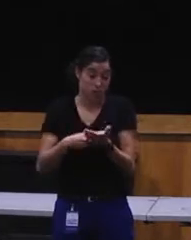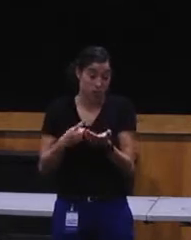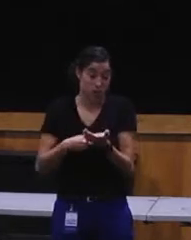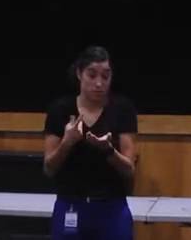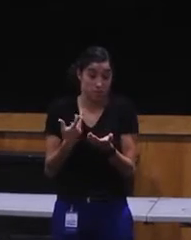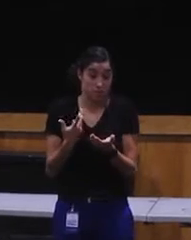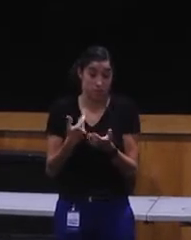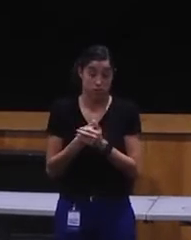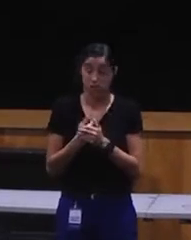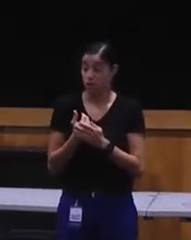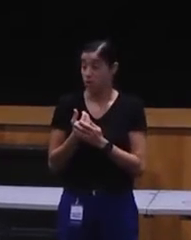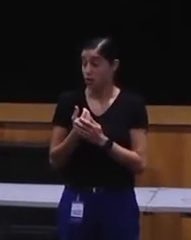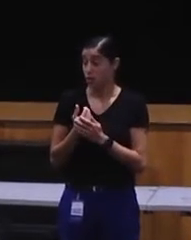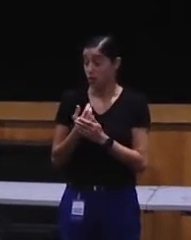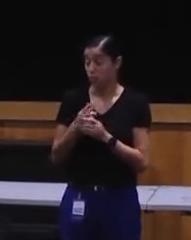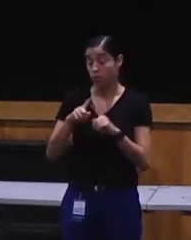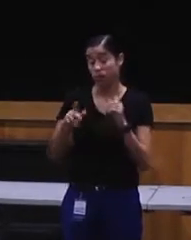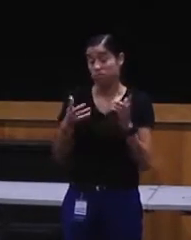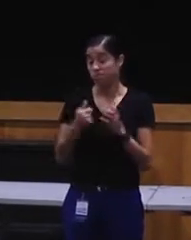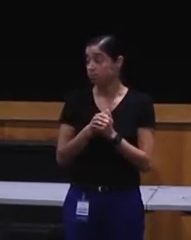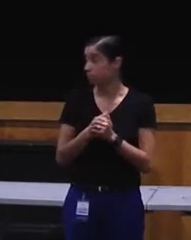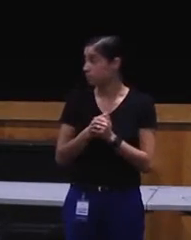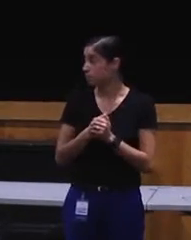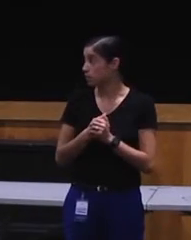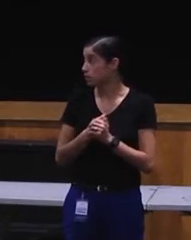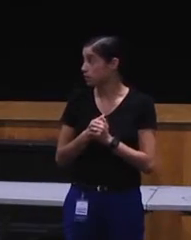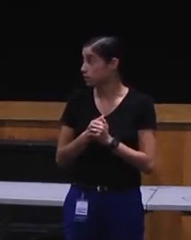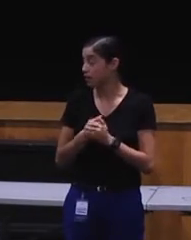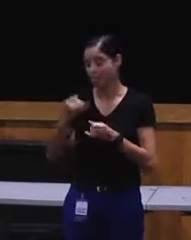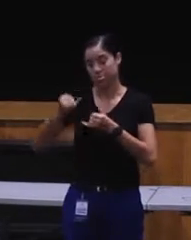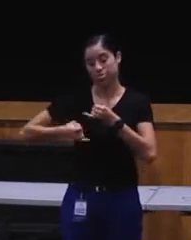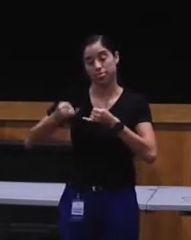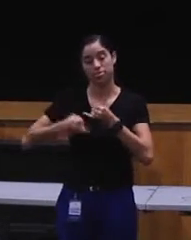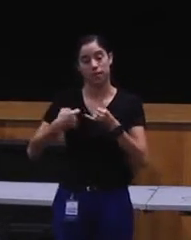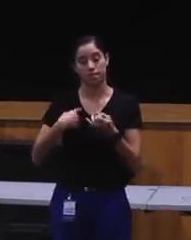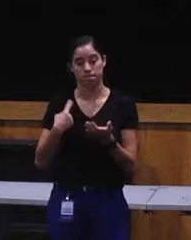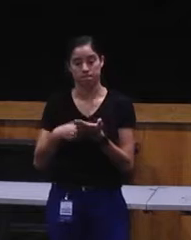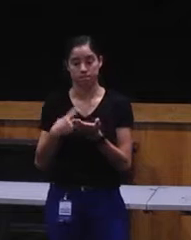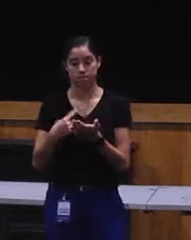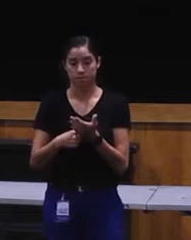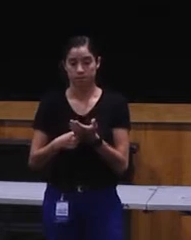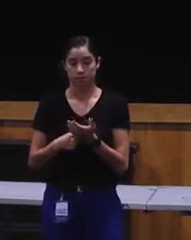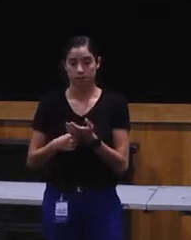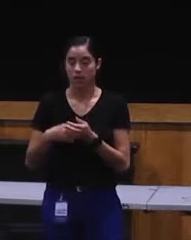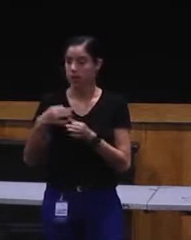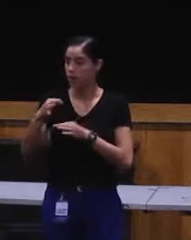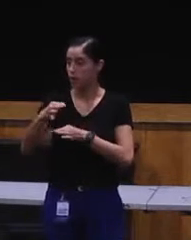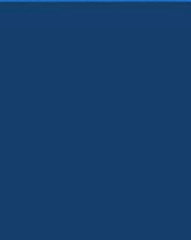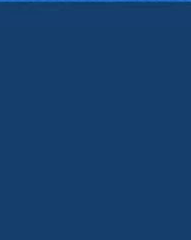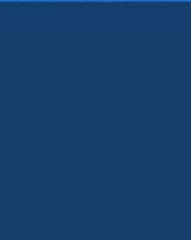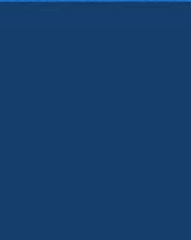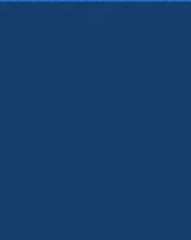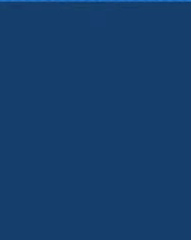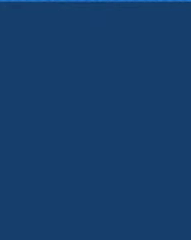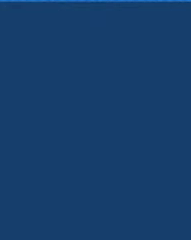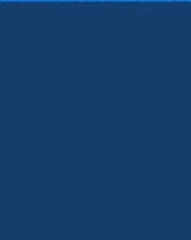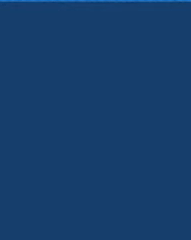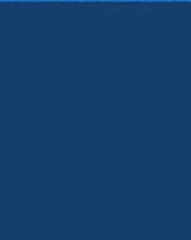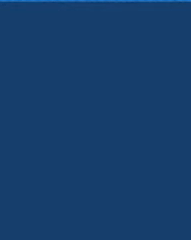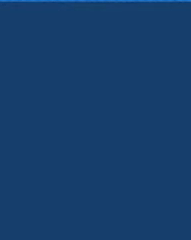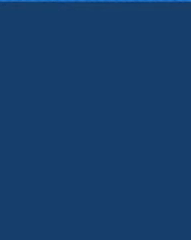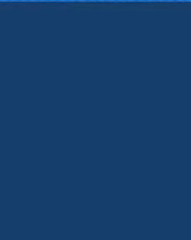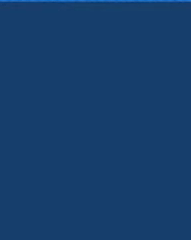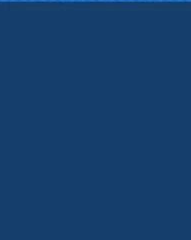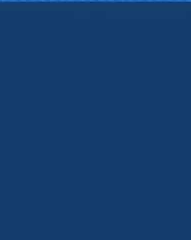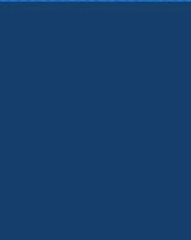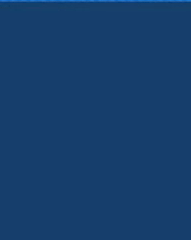everything we need to do, but we're going to get there. The last thing I want to talk about is substitute badging, because we're still there and we know that many people would still